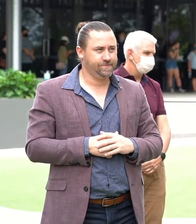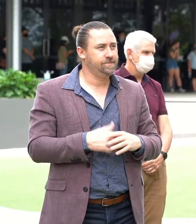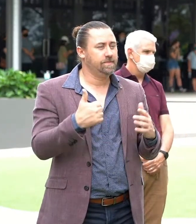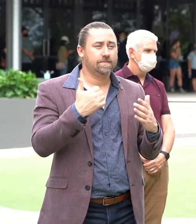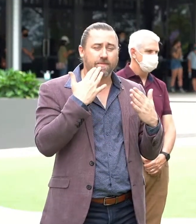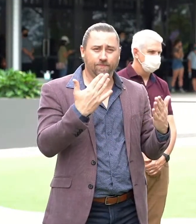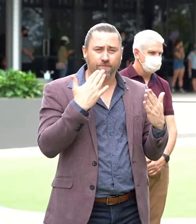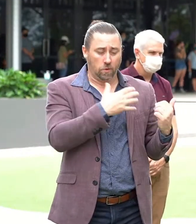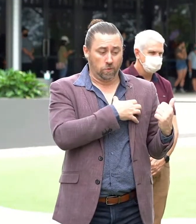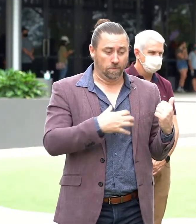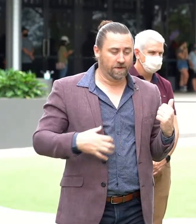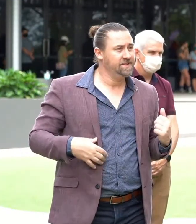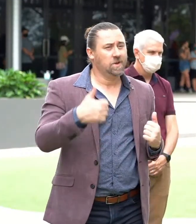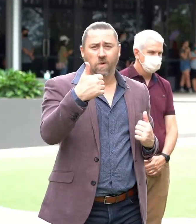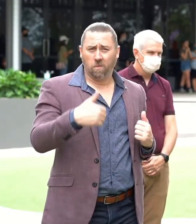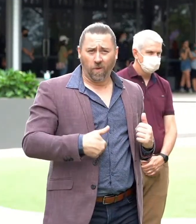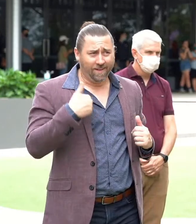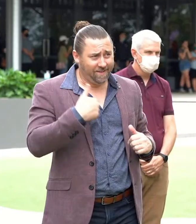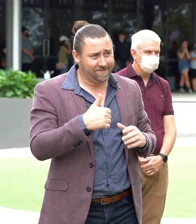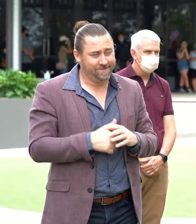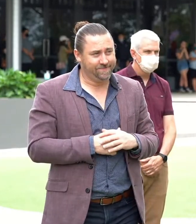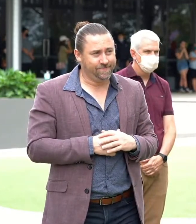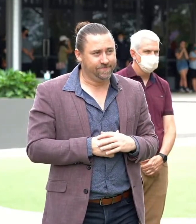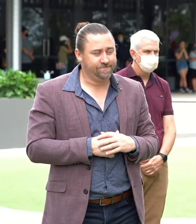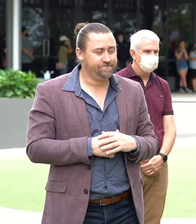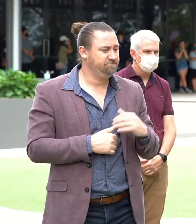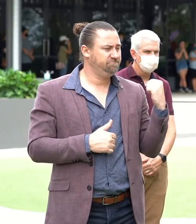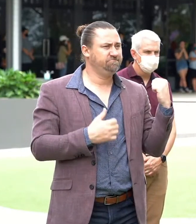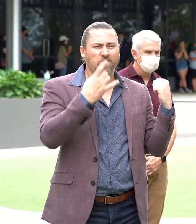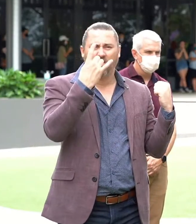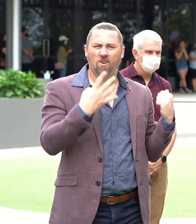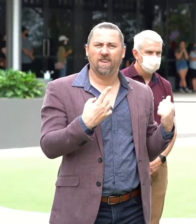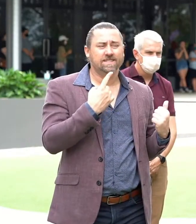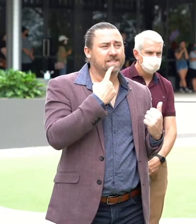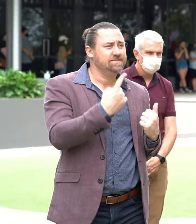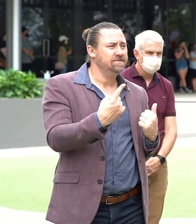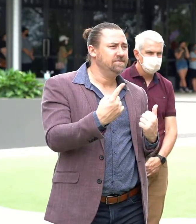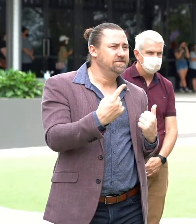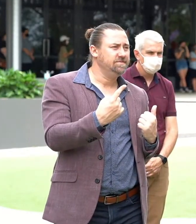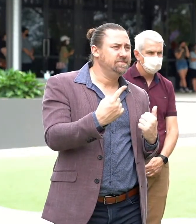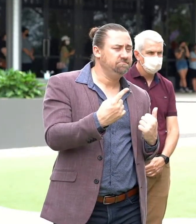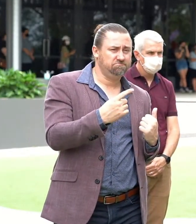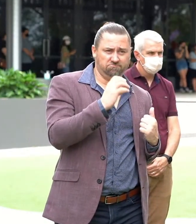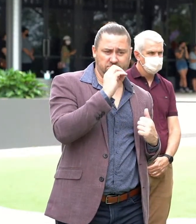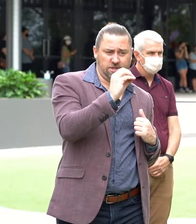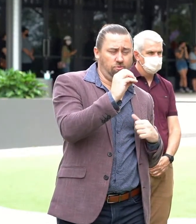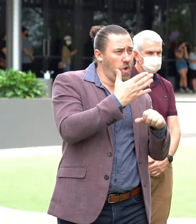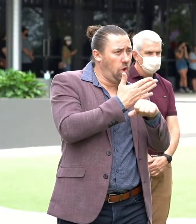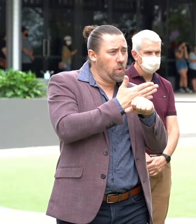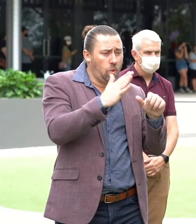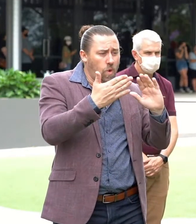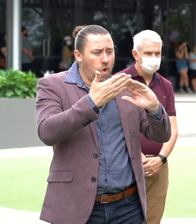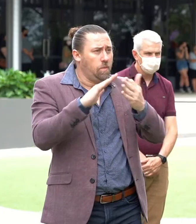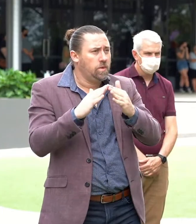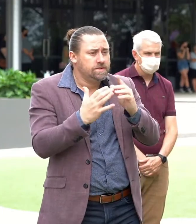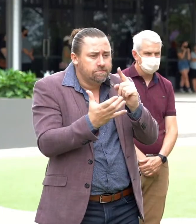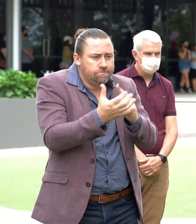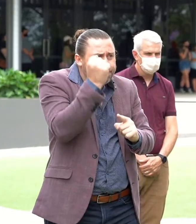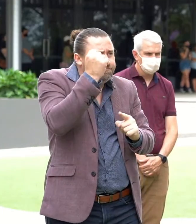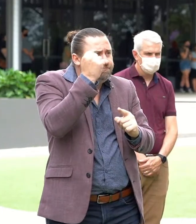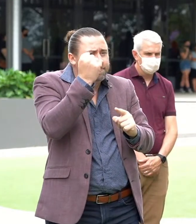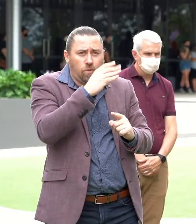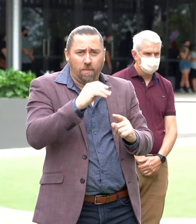Thank you very much, Minister, and good morning, everyone. So as the Minister's mentioned already, we've had 0 new cases